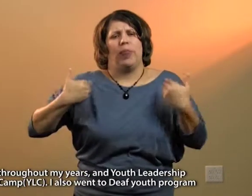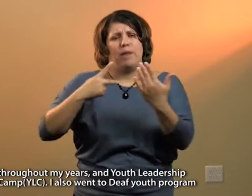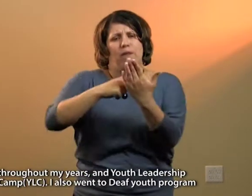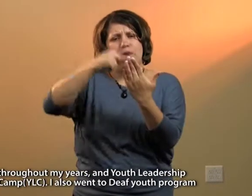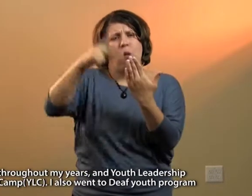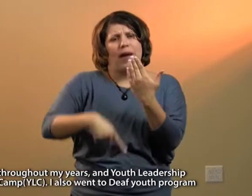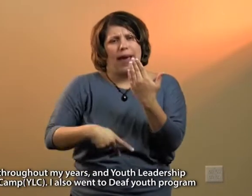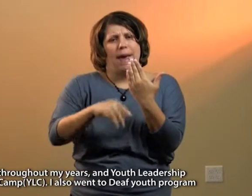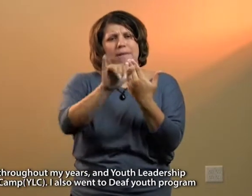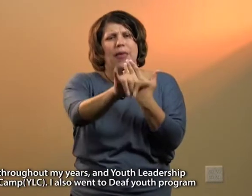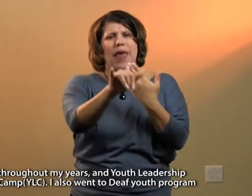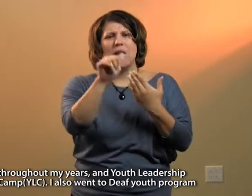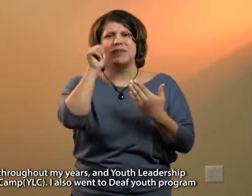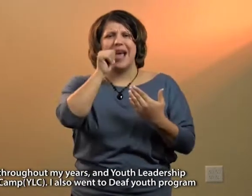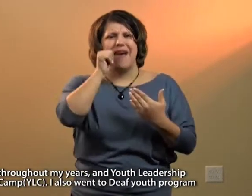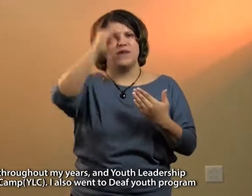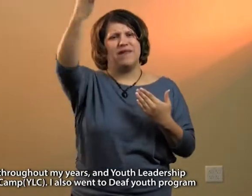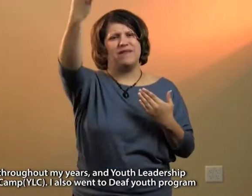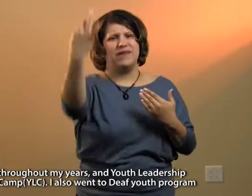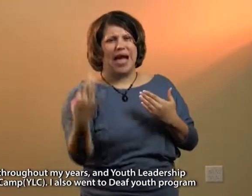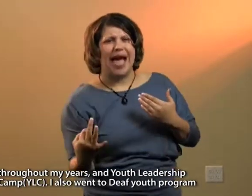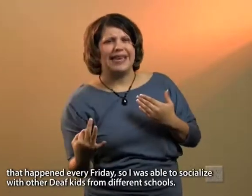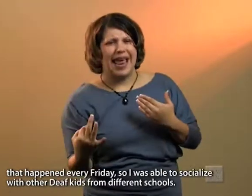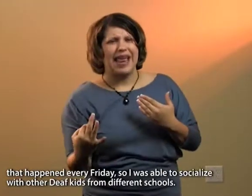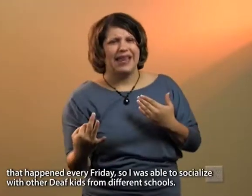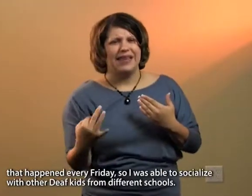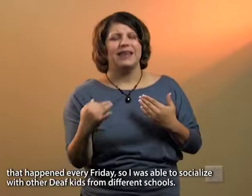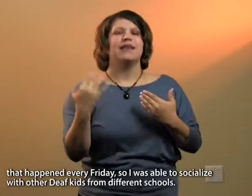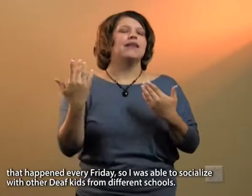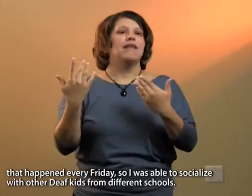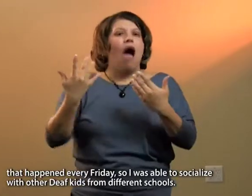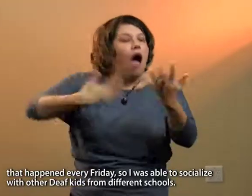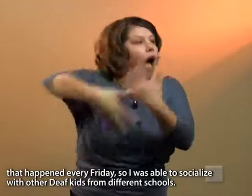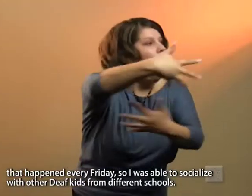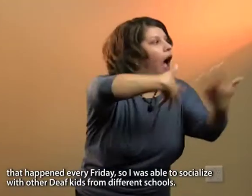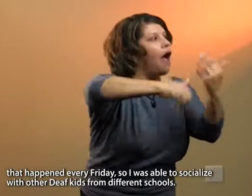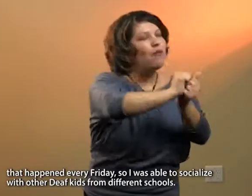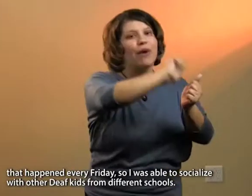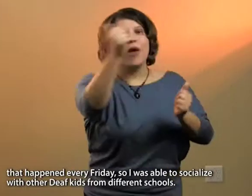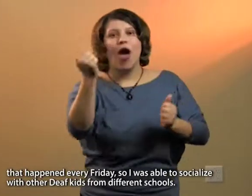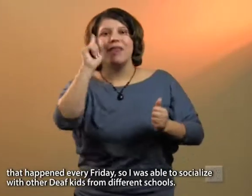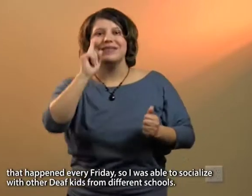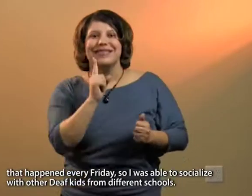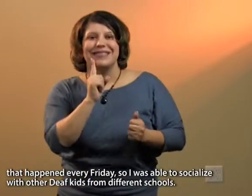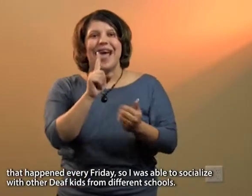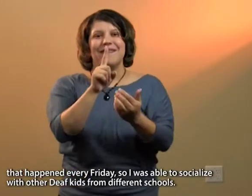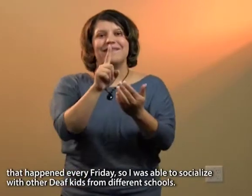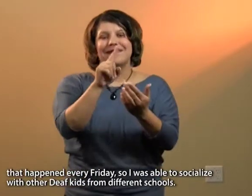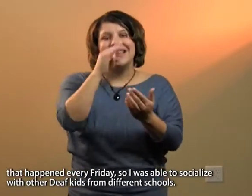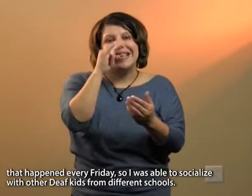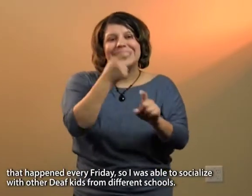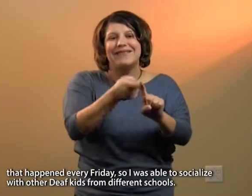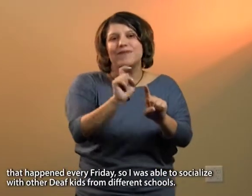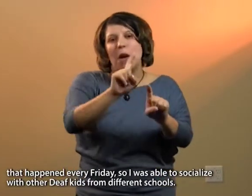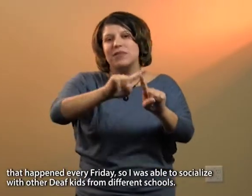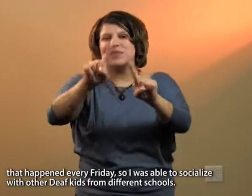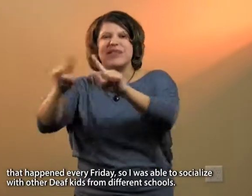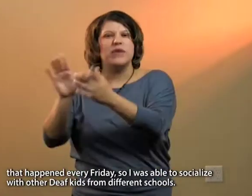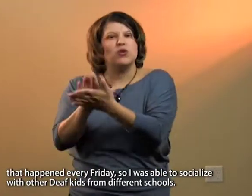went to a deaf youth program That happened every Friday So I was able to socialize with other deaf